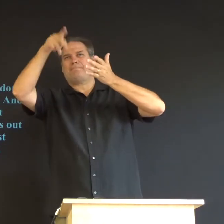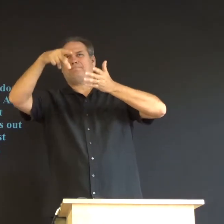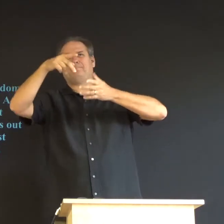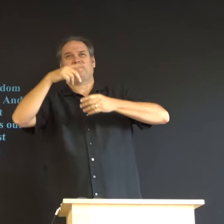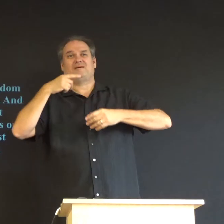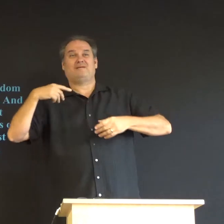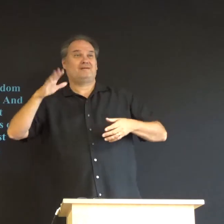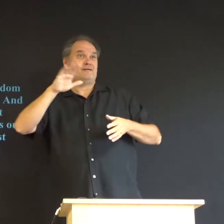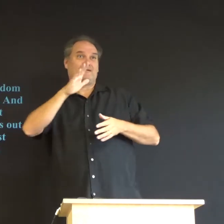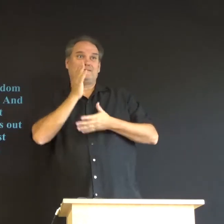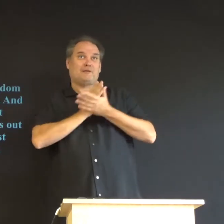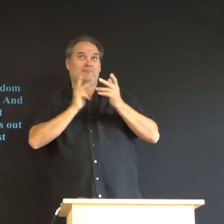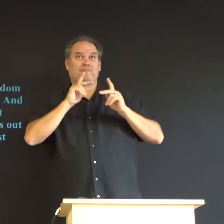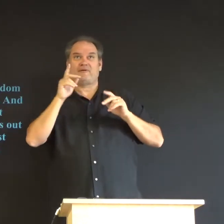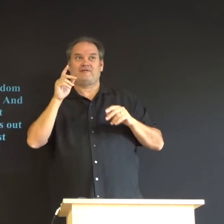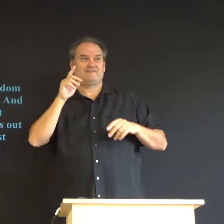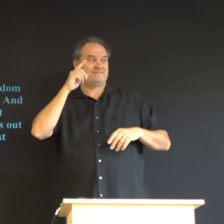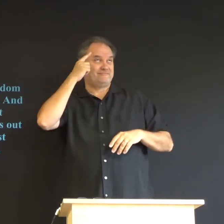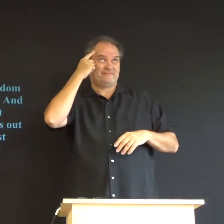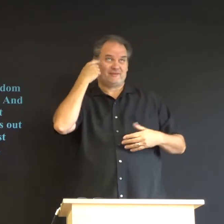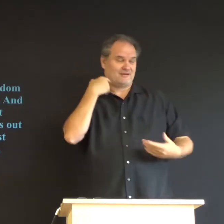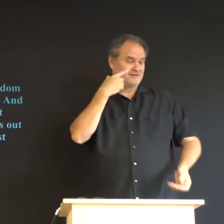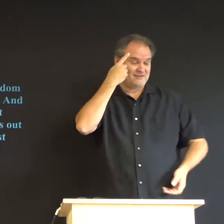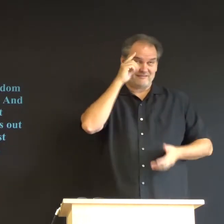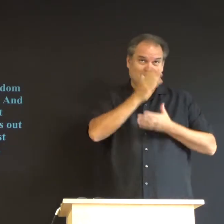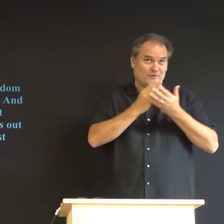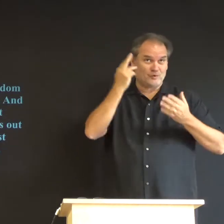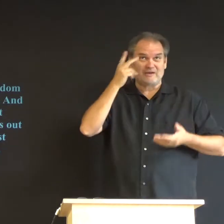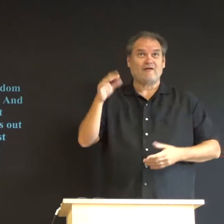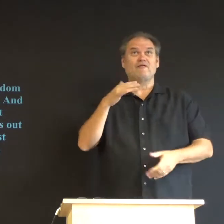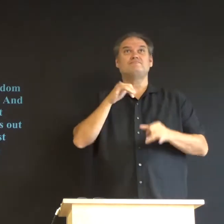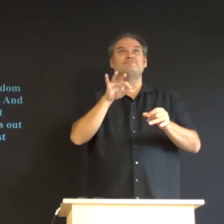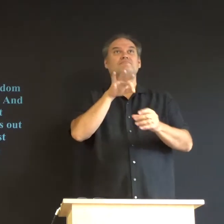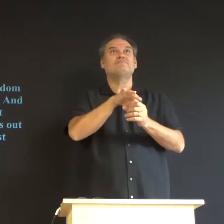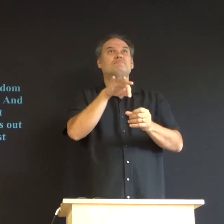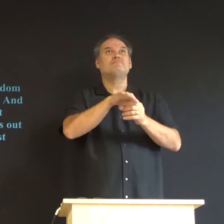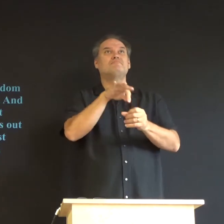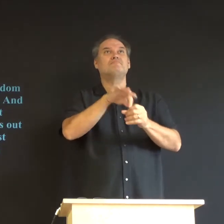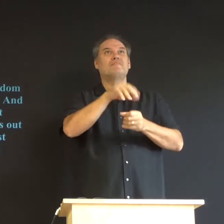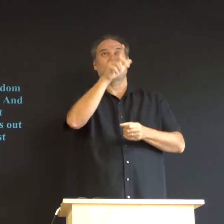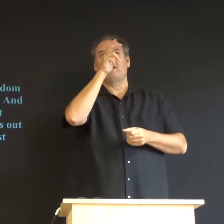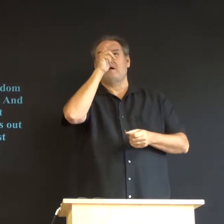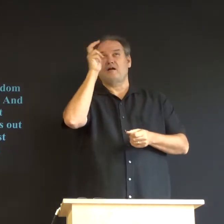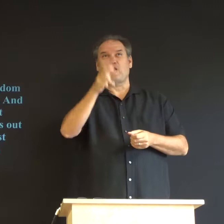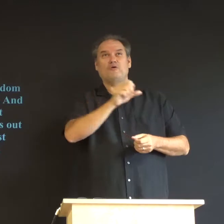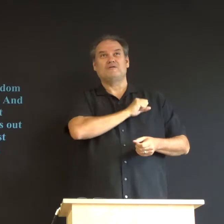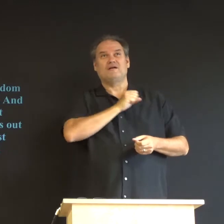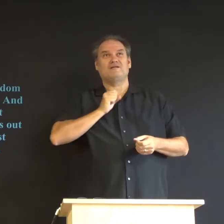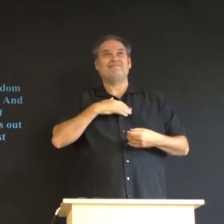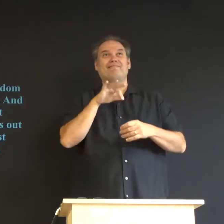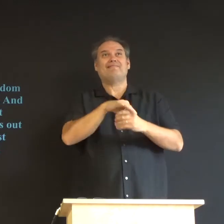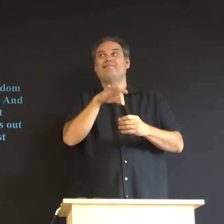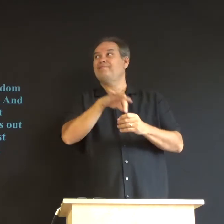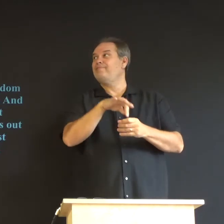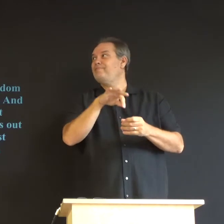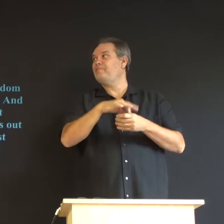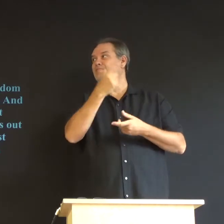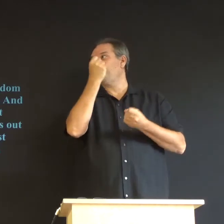that the politics will clear up. You know, people seem to think voting